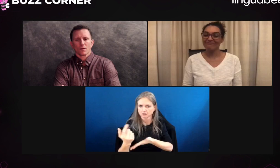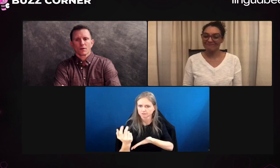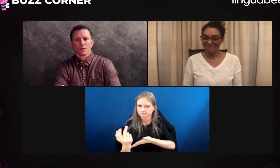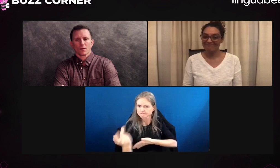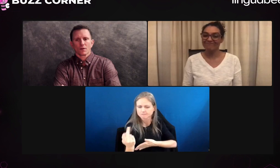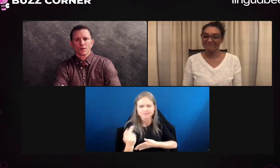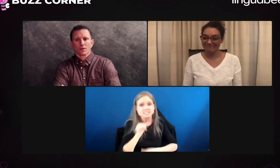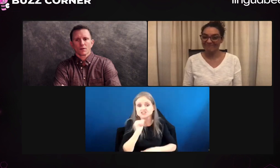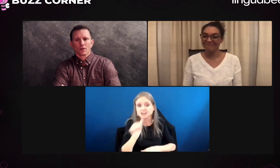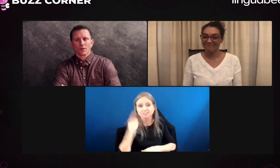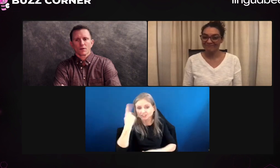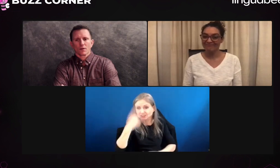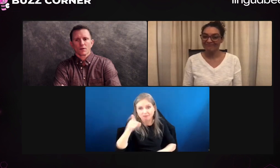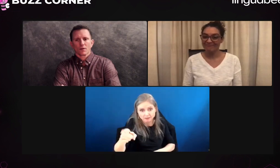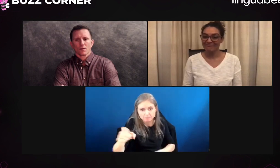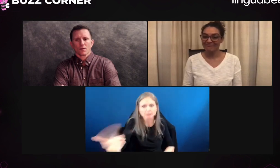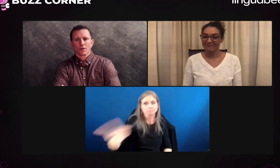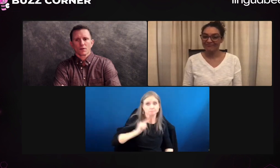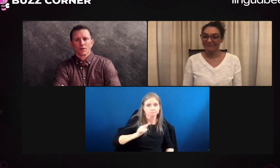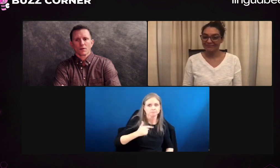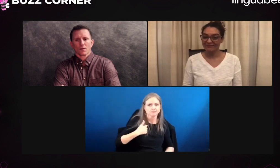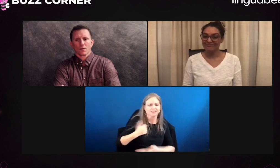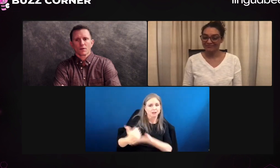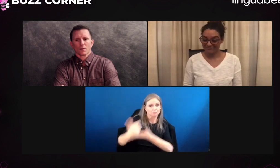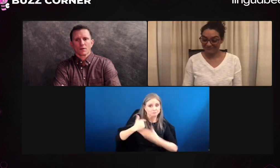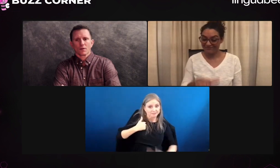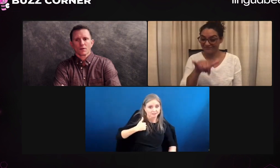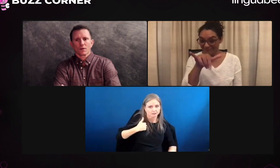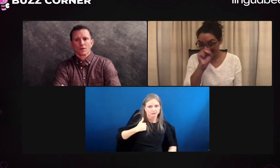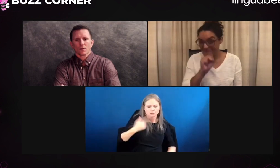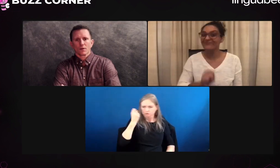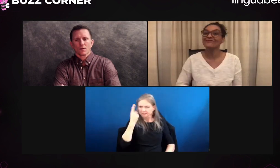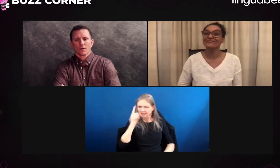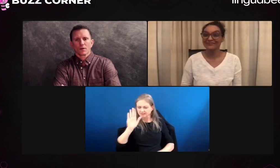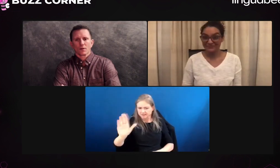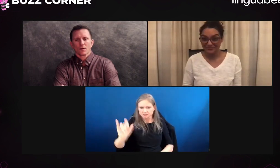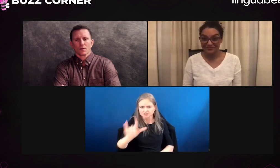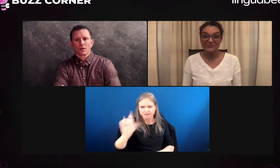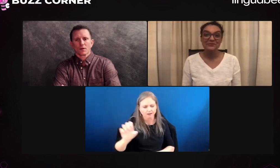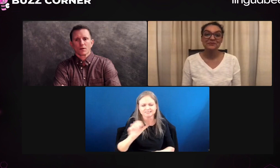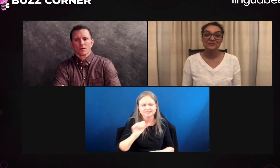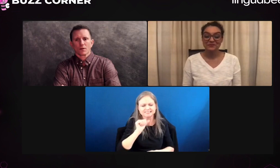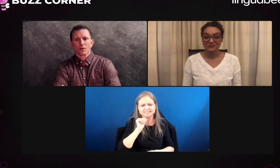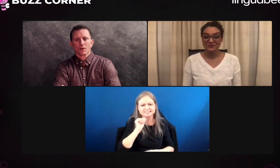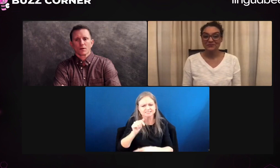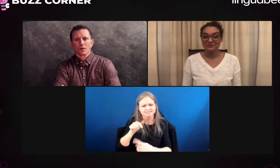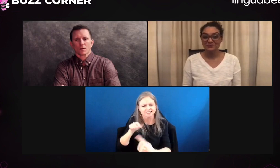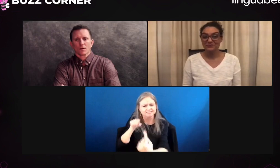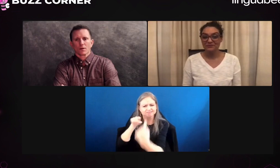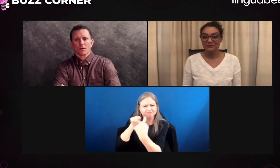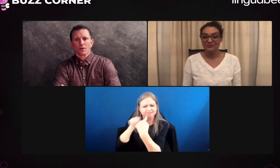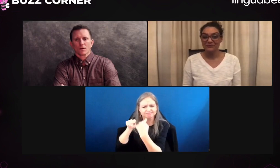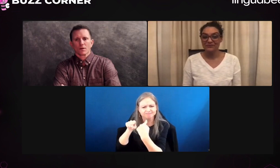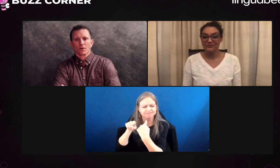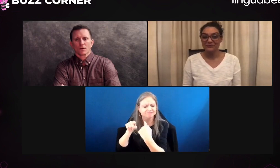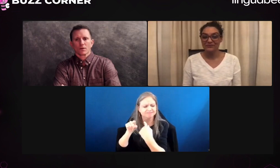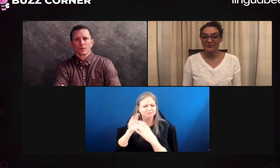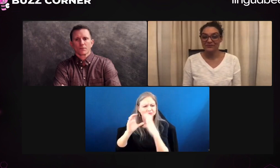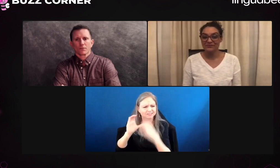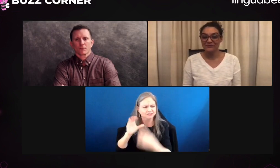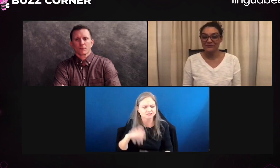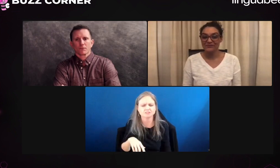right? Small talk goes a long way. It's not just for them, it's for me as the consumer too. It helps Yes.